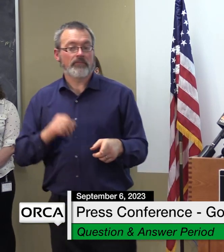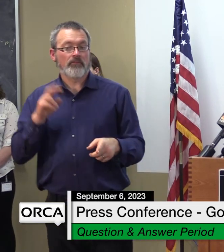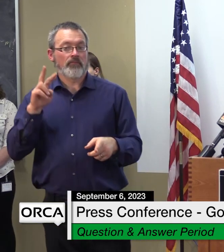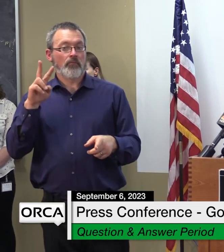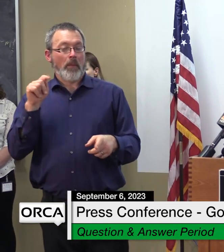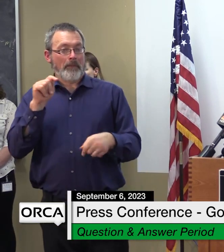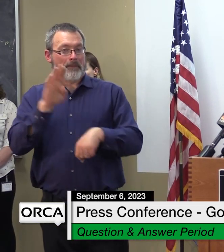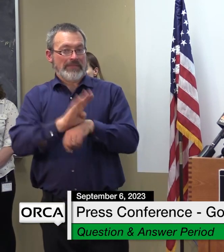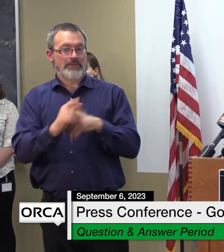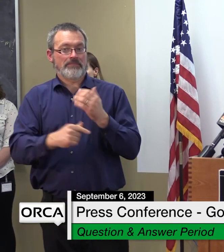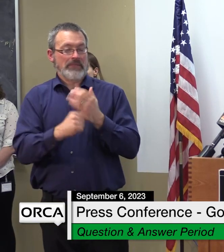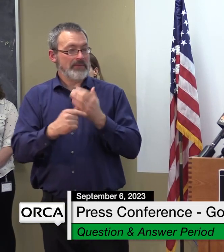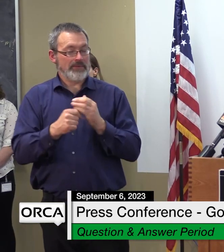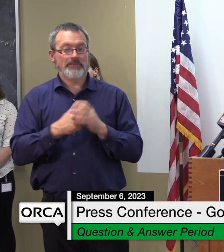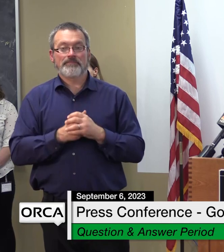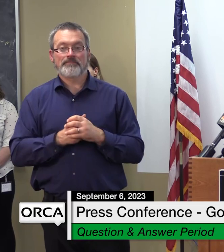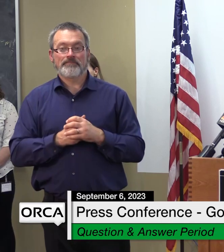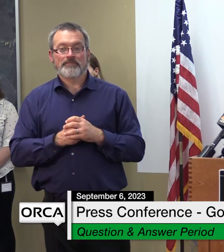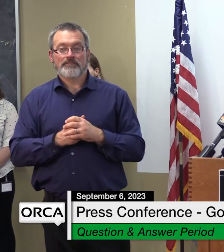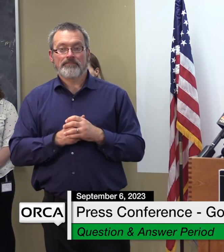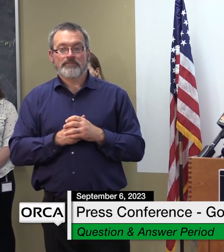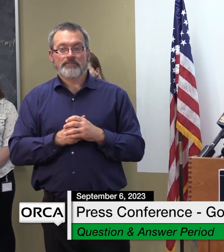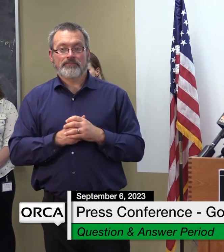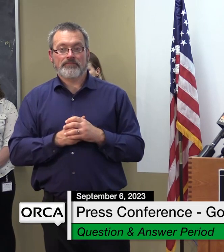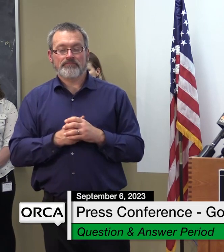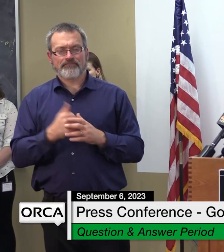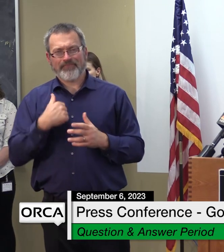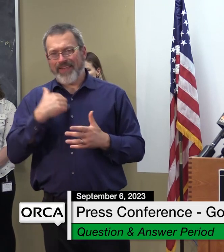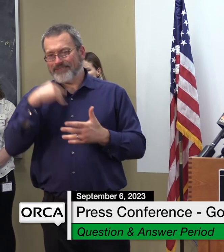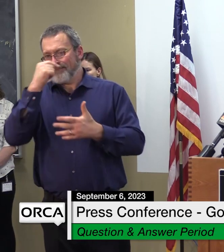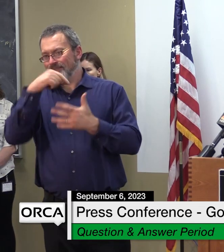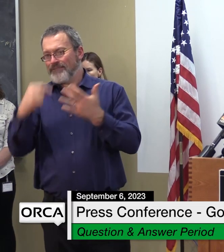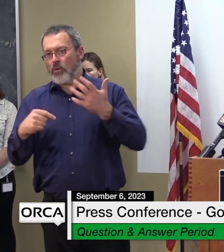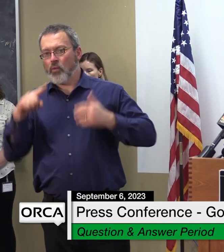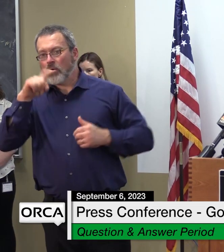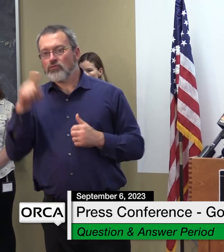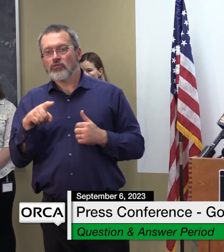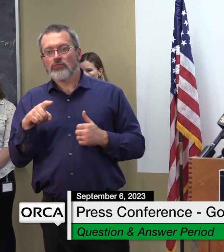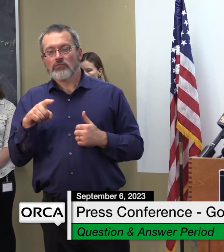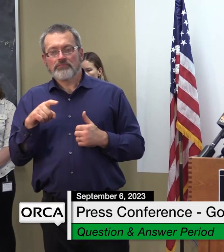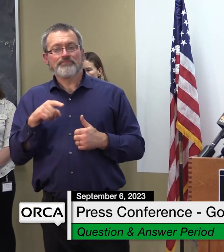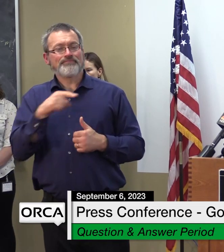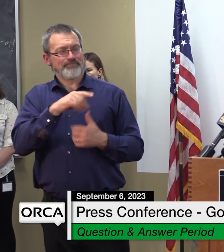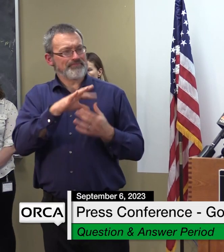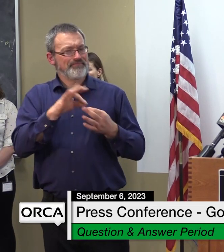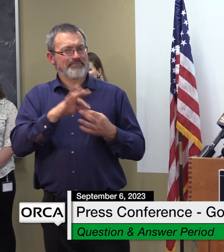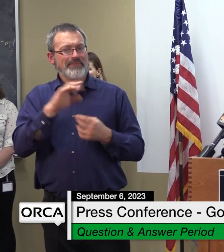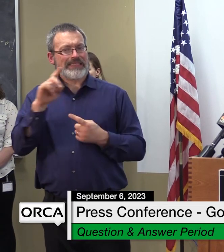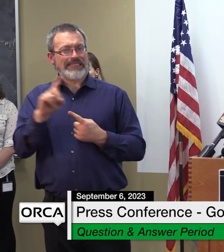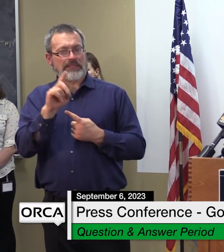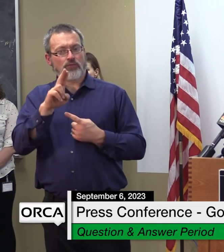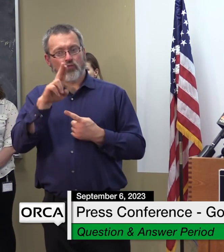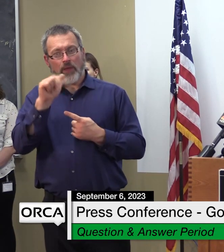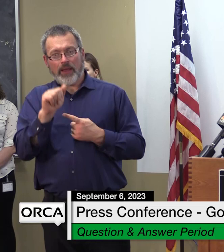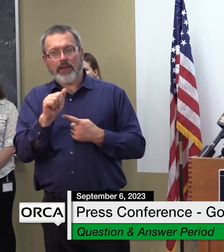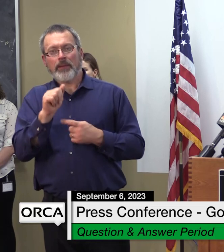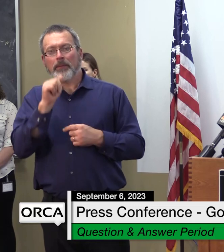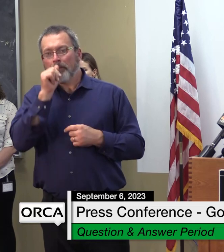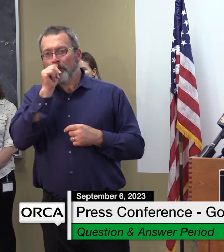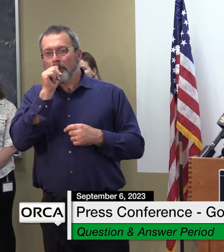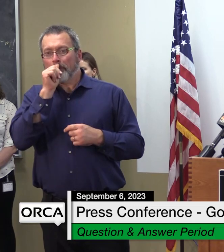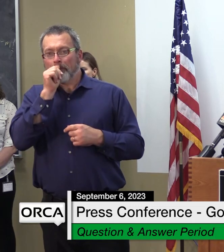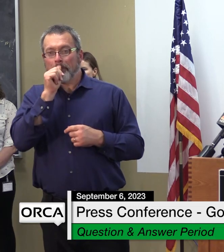Hi, Governor. Just I have a couple of questions, but following up on the DUA issue, I assume, like the PUA, that it would